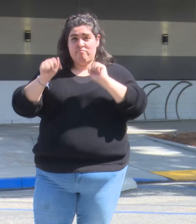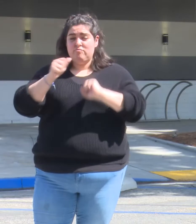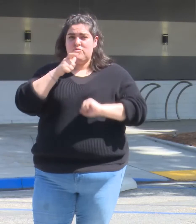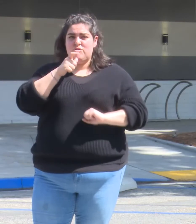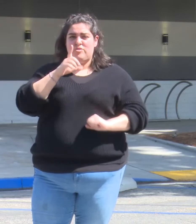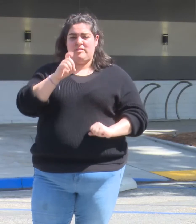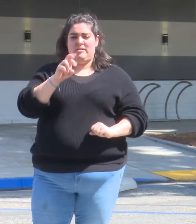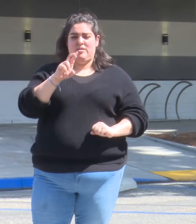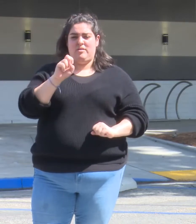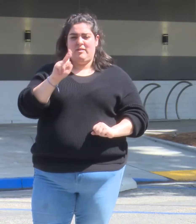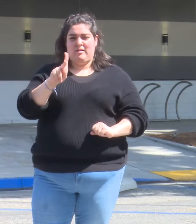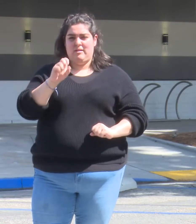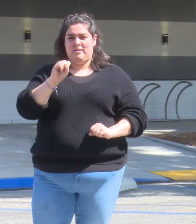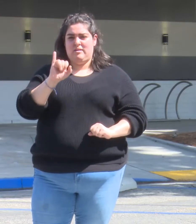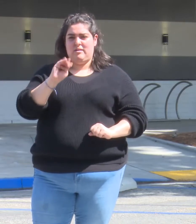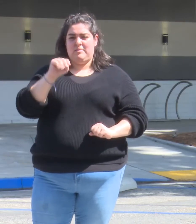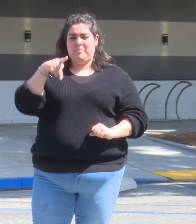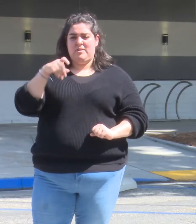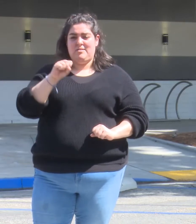Simpson.